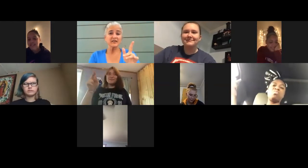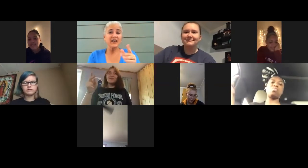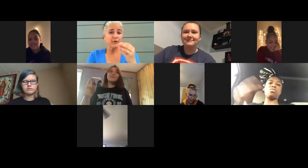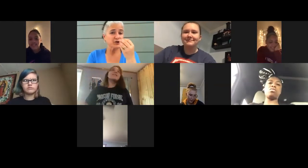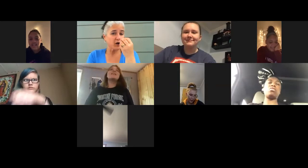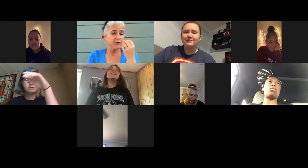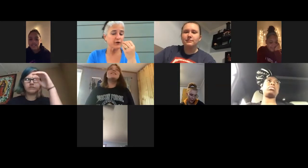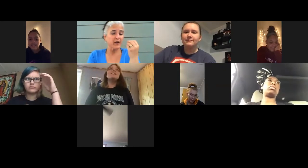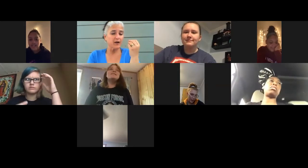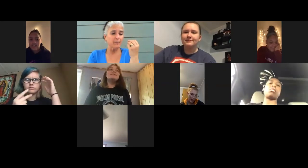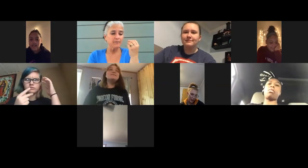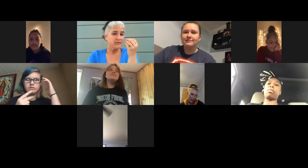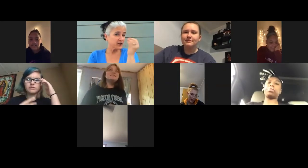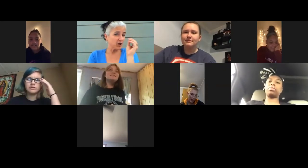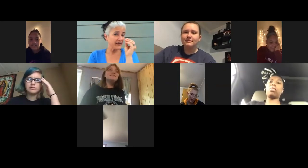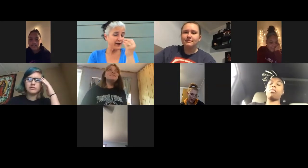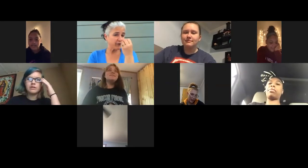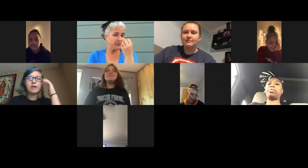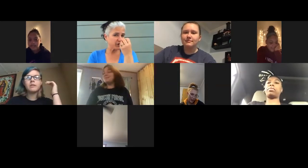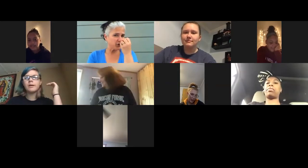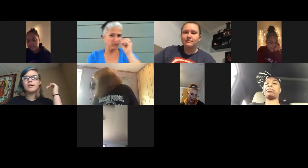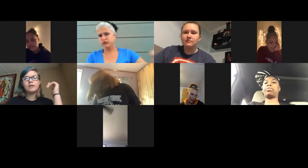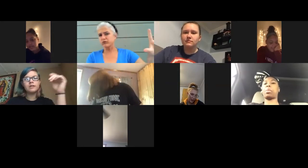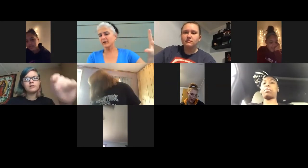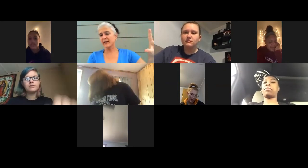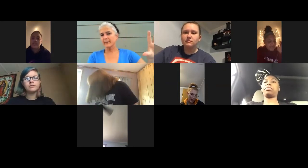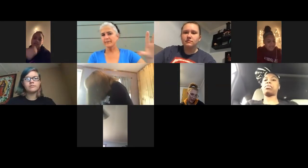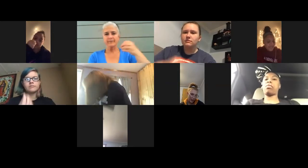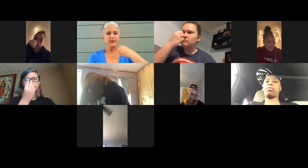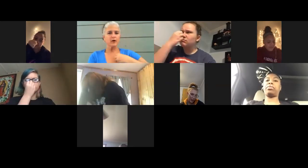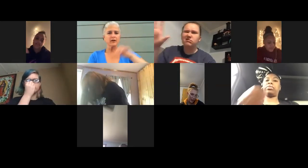Because here's the sign for you don't care from your nose. I don't care.